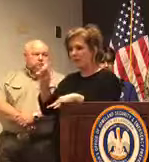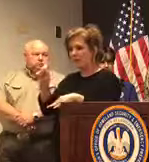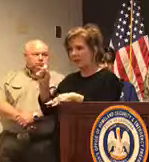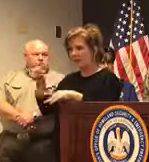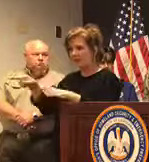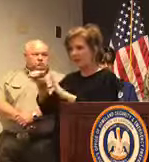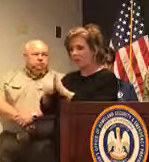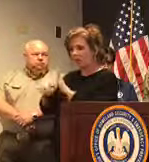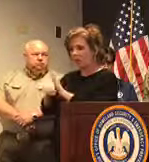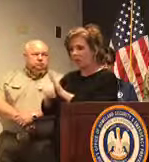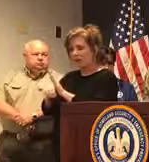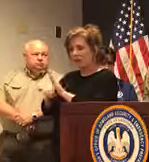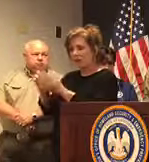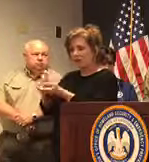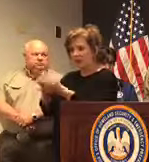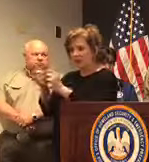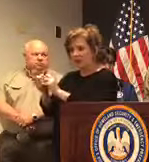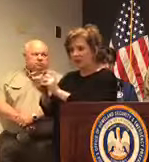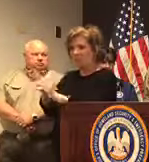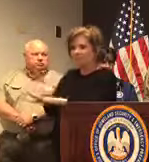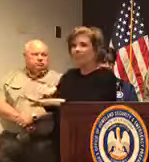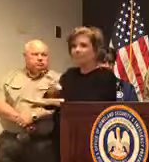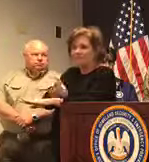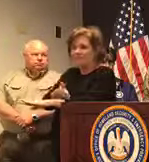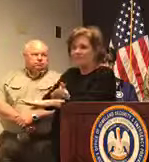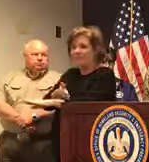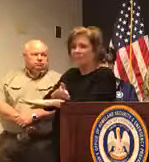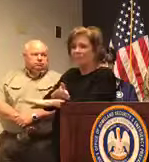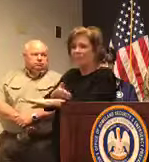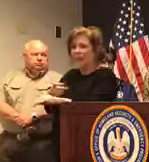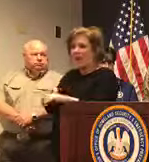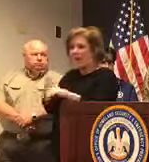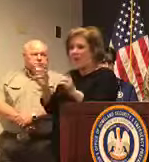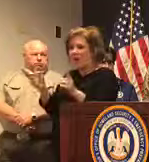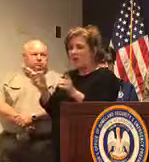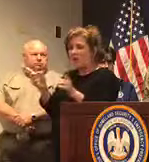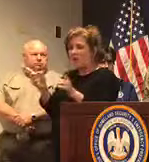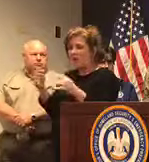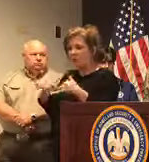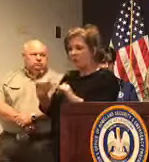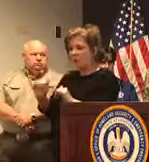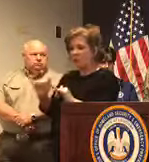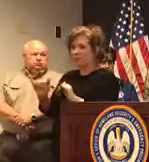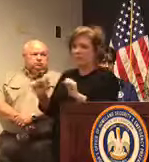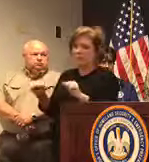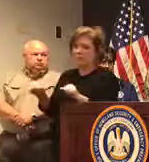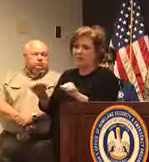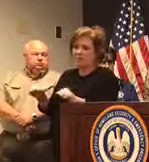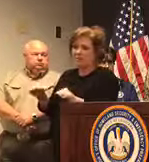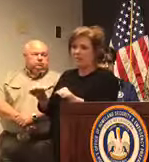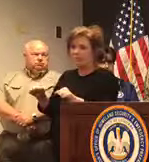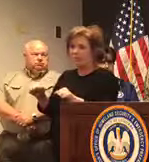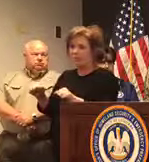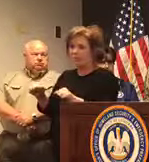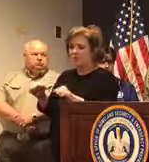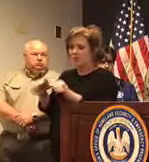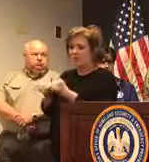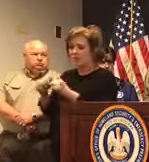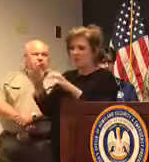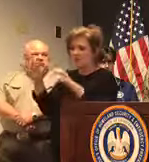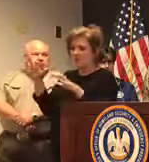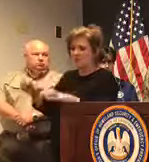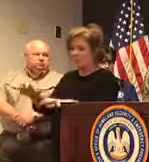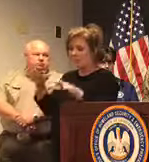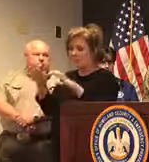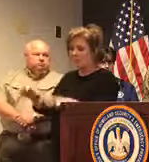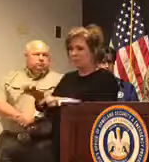New Orleans has changed for the better. However, there is still a slight possibility that with rapid intensification